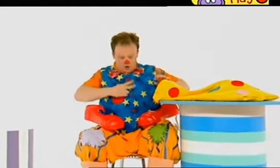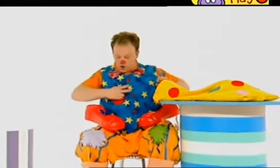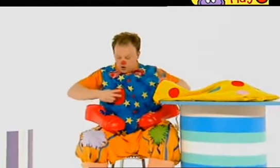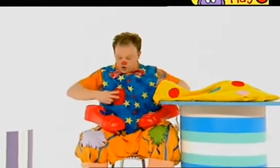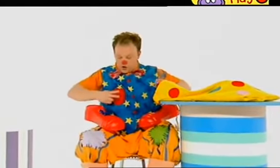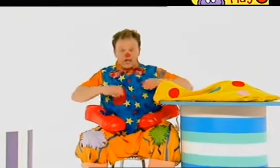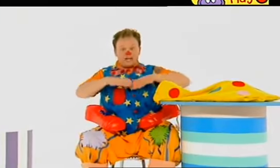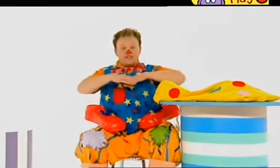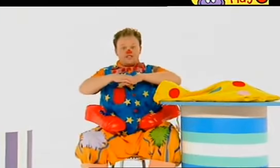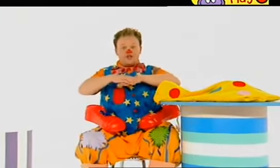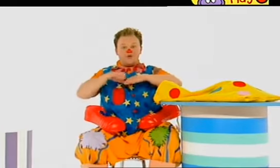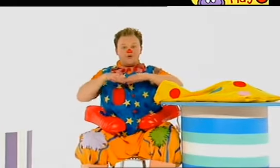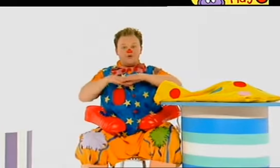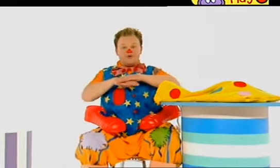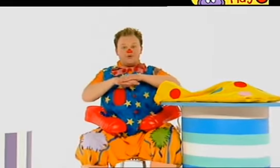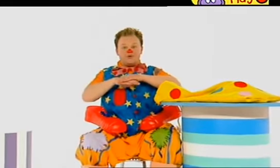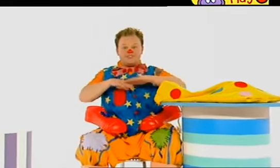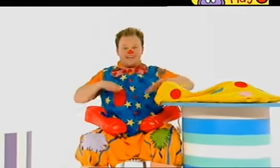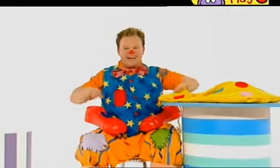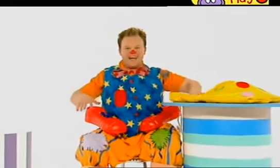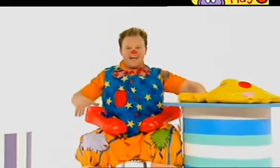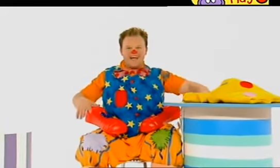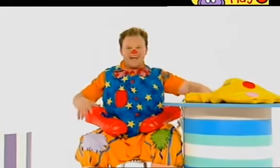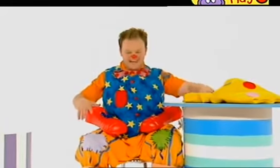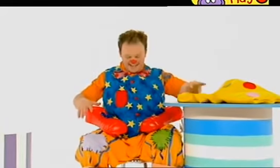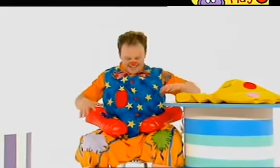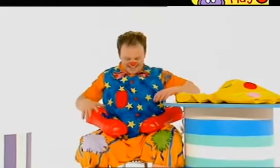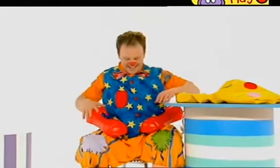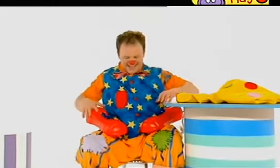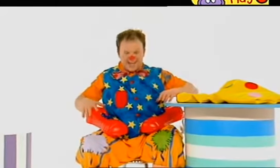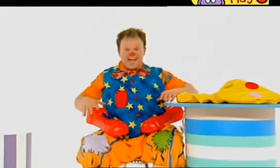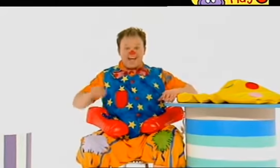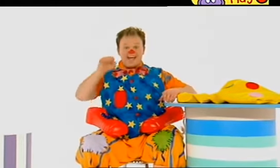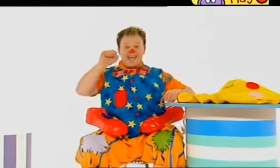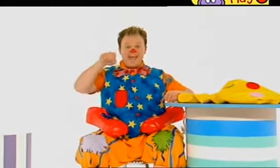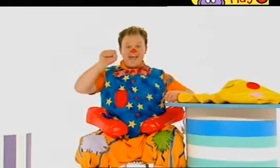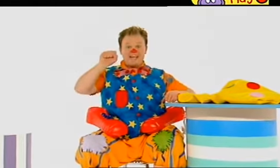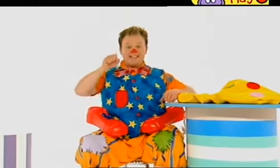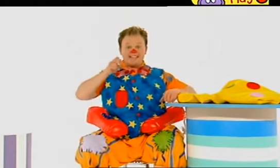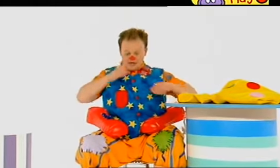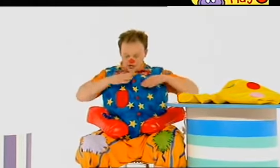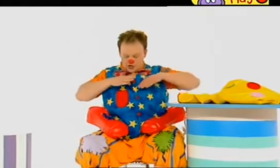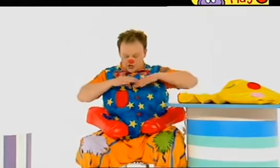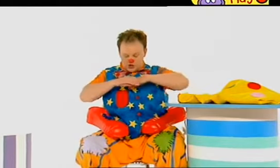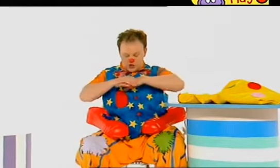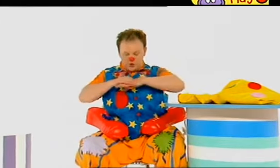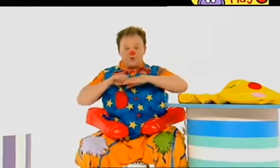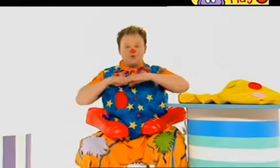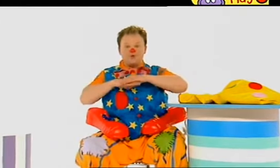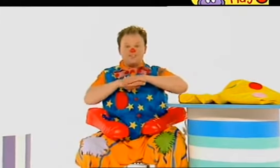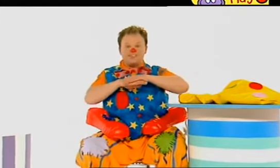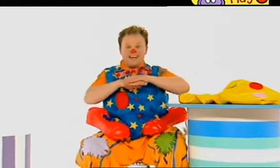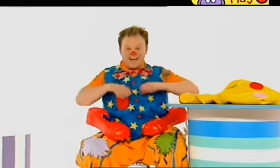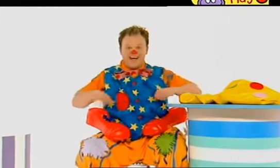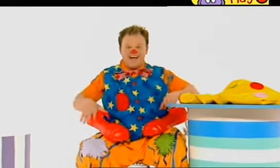Look! Shoes! Ah, shoes, Mr. Tumble. Yes! Shoes! Put them on,